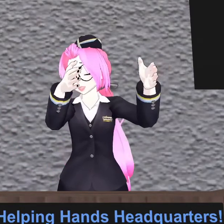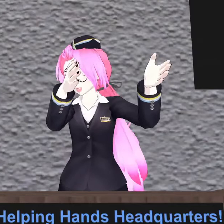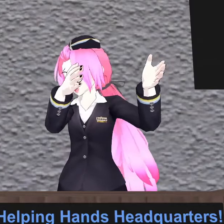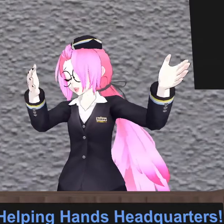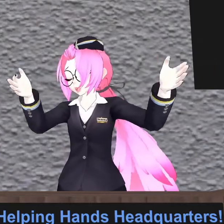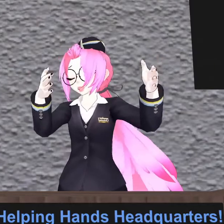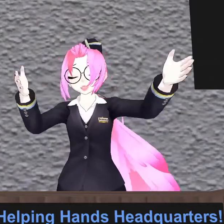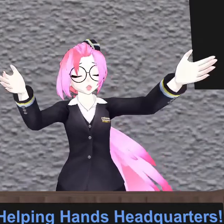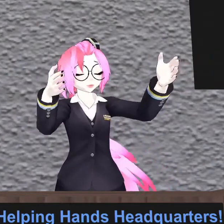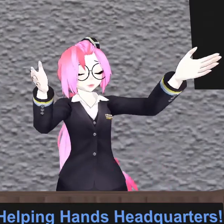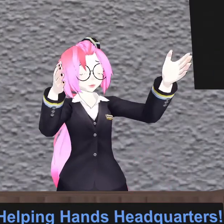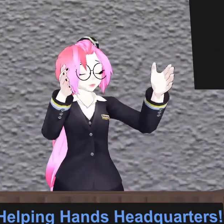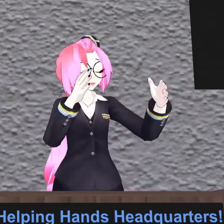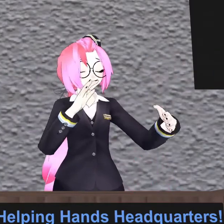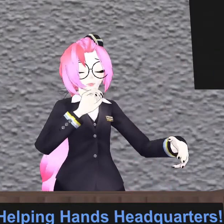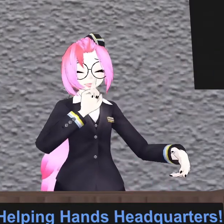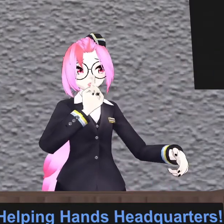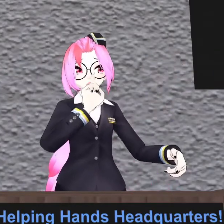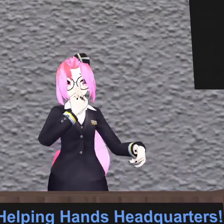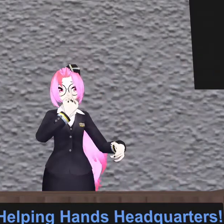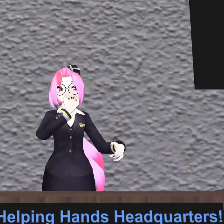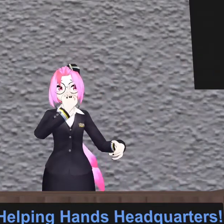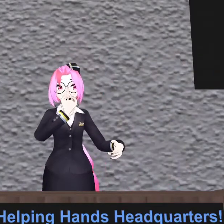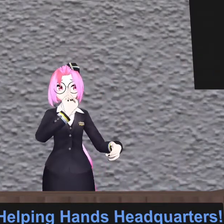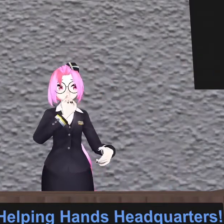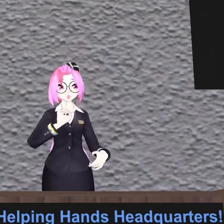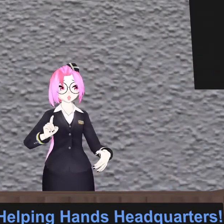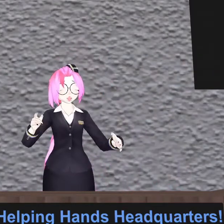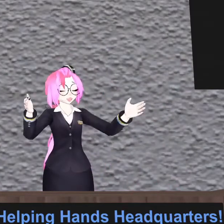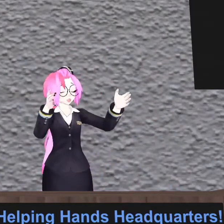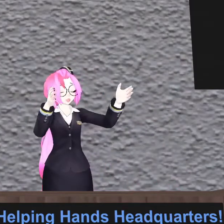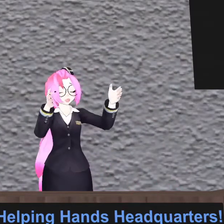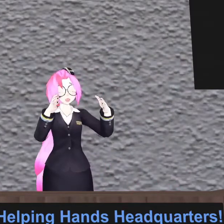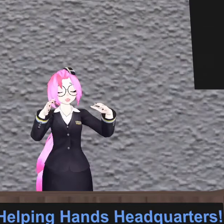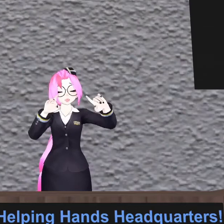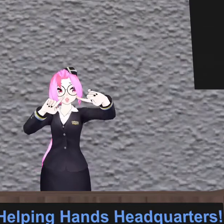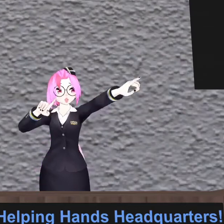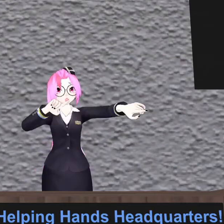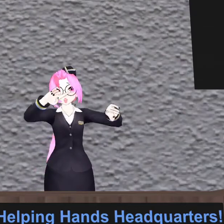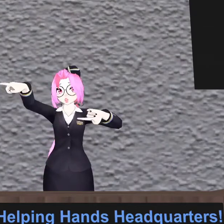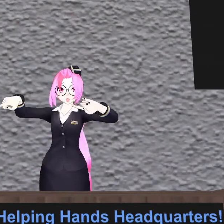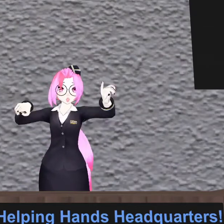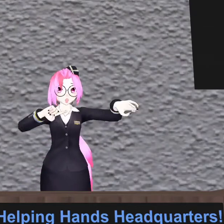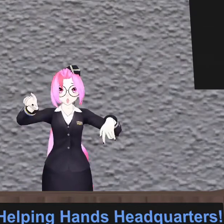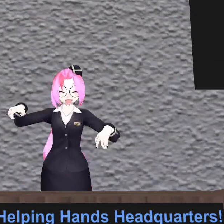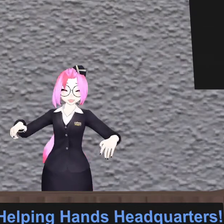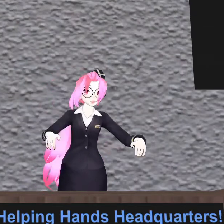middle here. I don't know. And then I'm just gonna randomly. Yeah, make a lane, and I'm gonna randomly select you guys to go off.